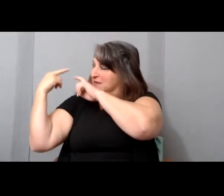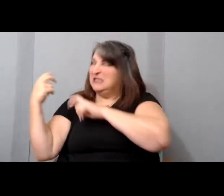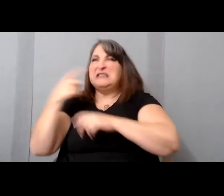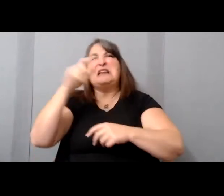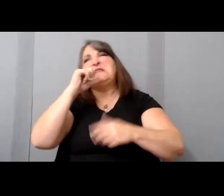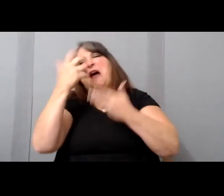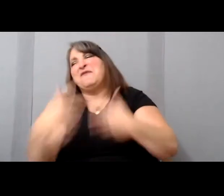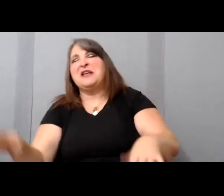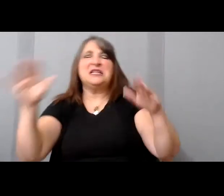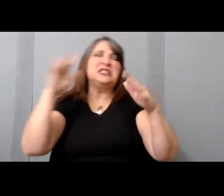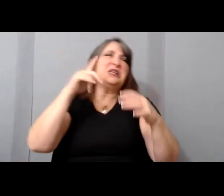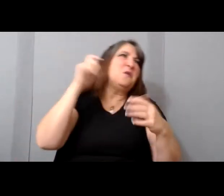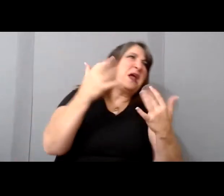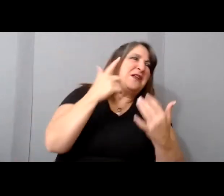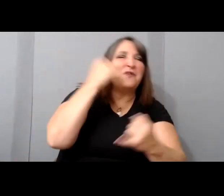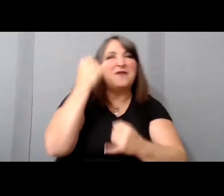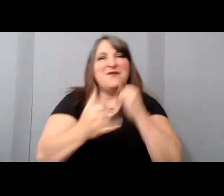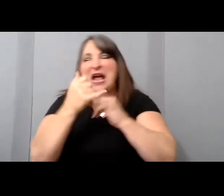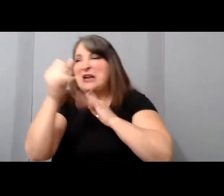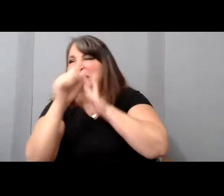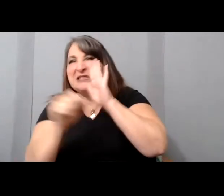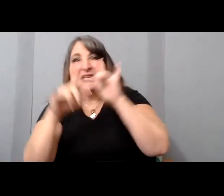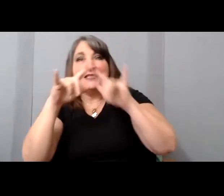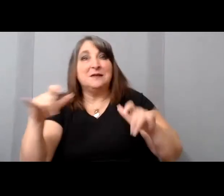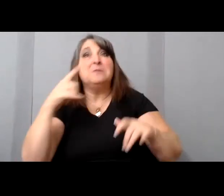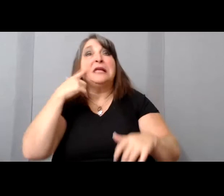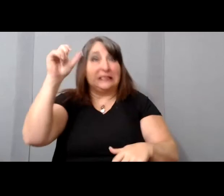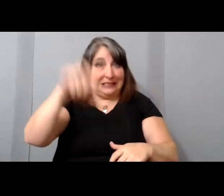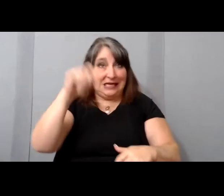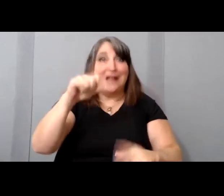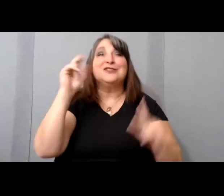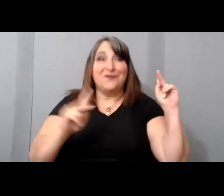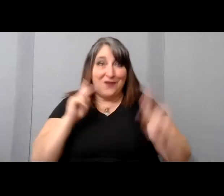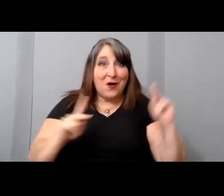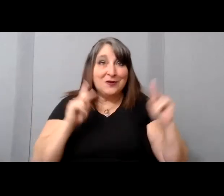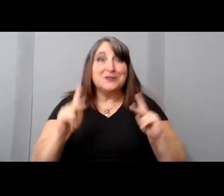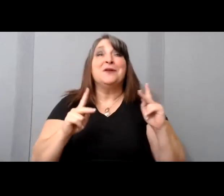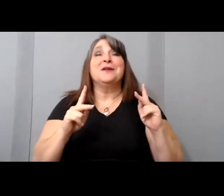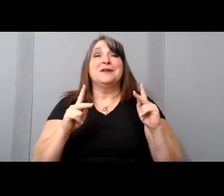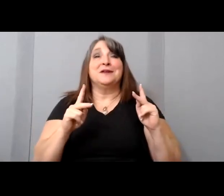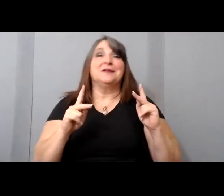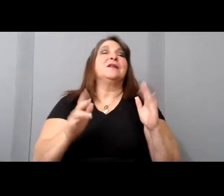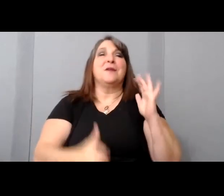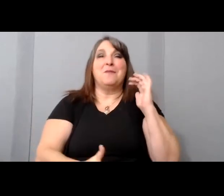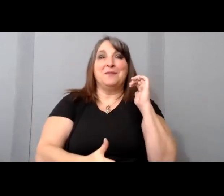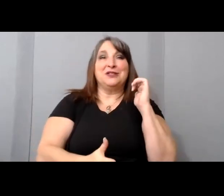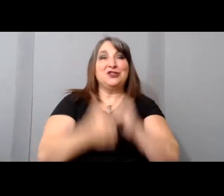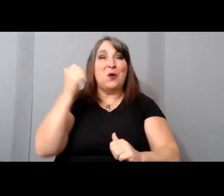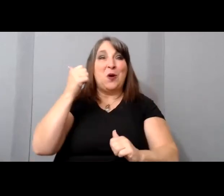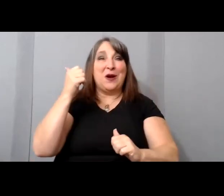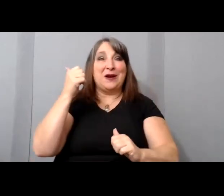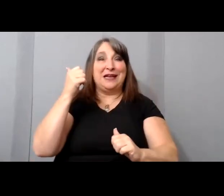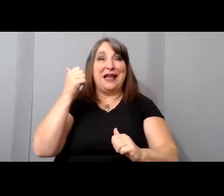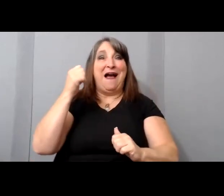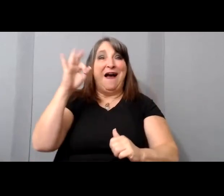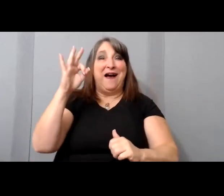shake out in the presidential. It's because, yes, folks, the majority in the United States Senate hangs in the